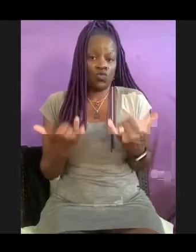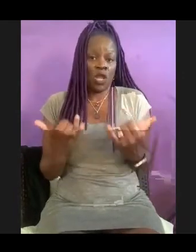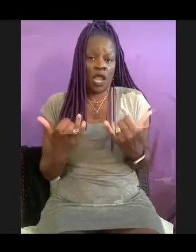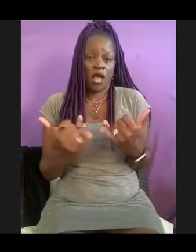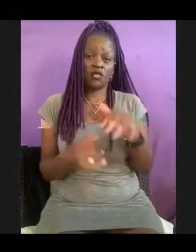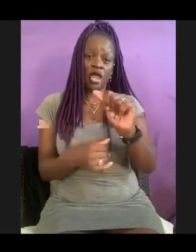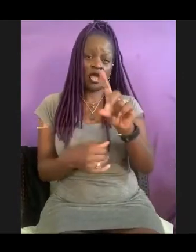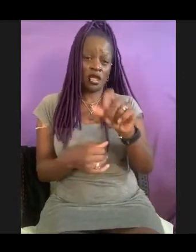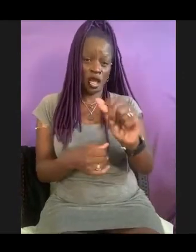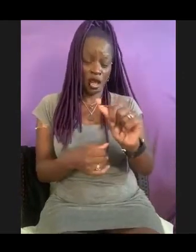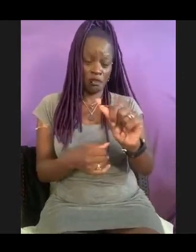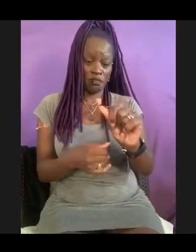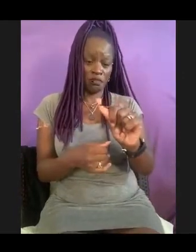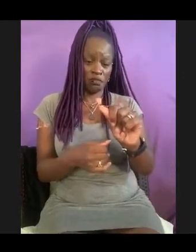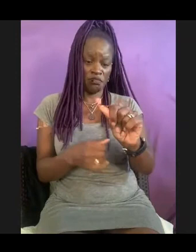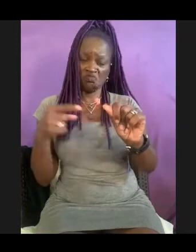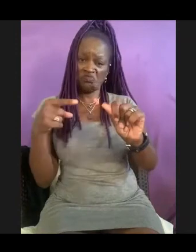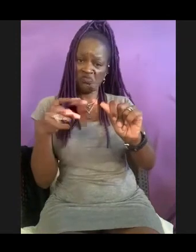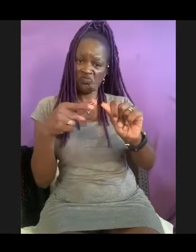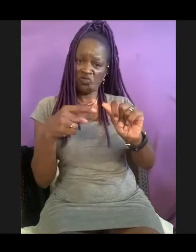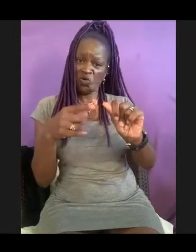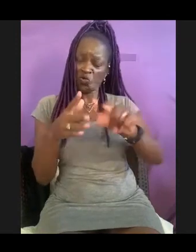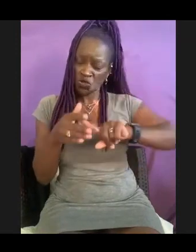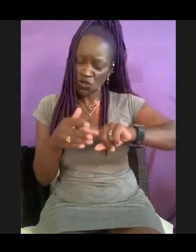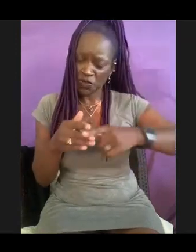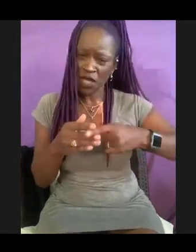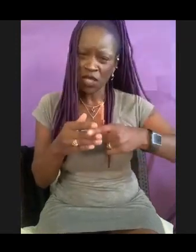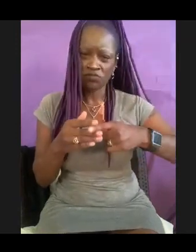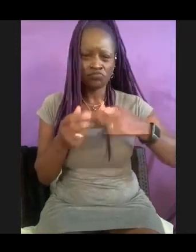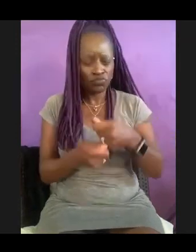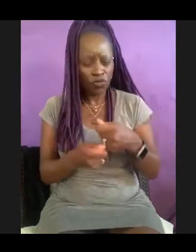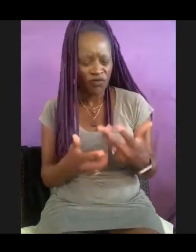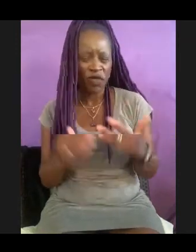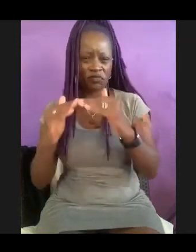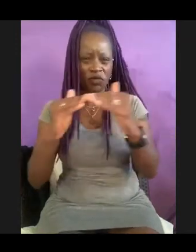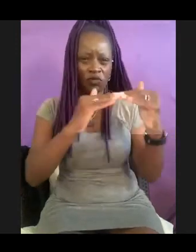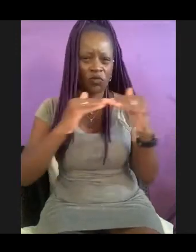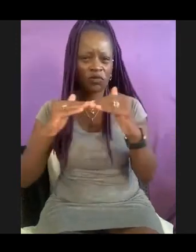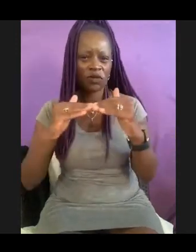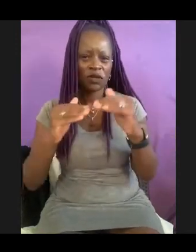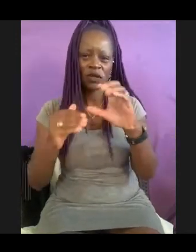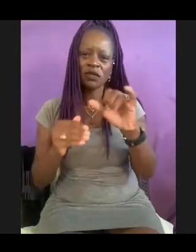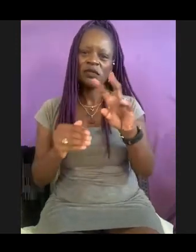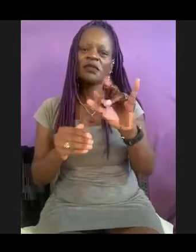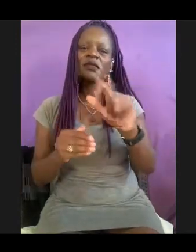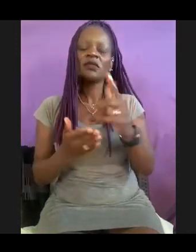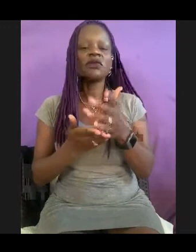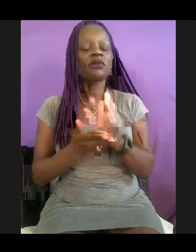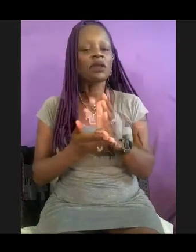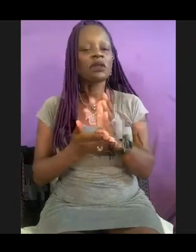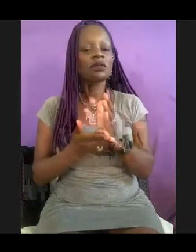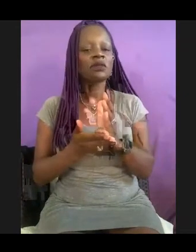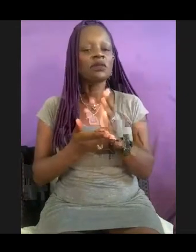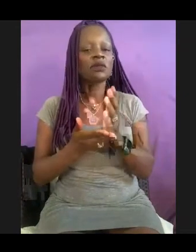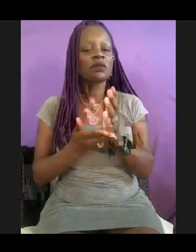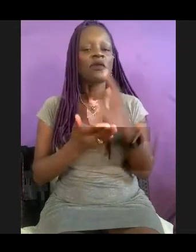was a beginning of providing equity and civil rights for disabled people.